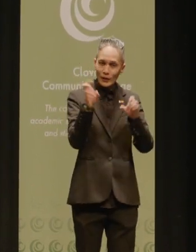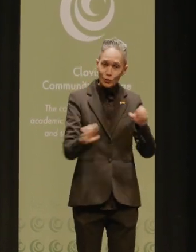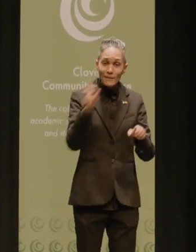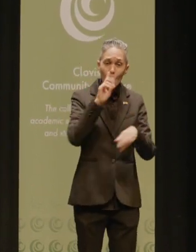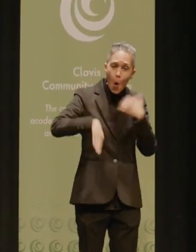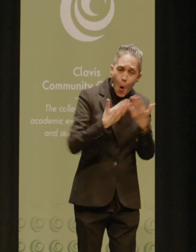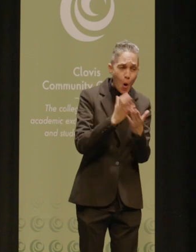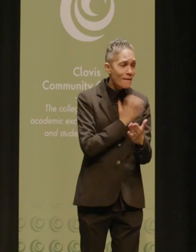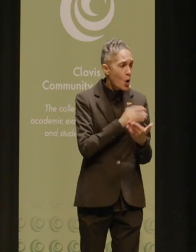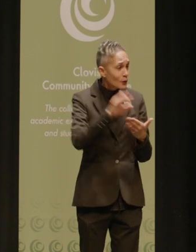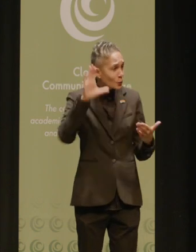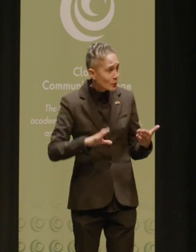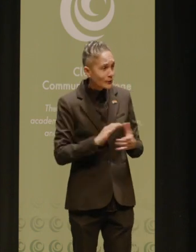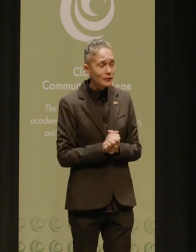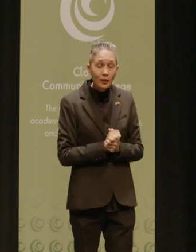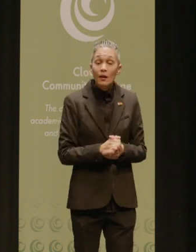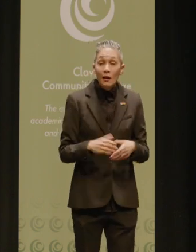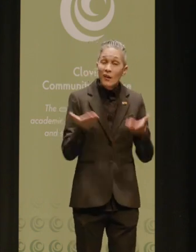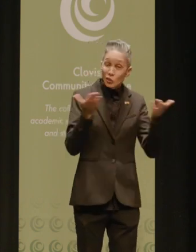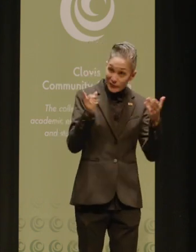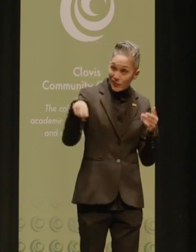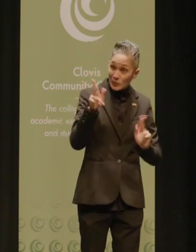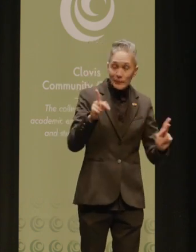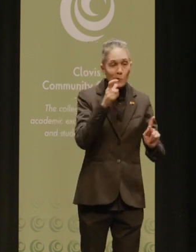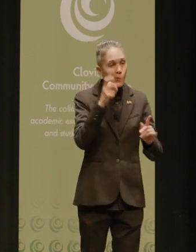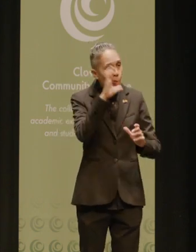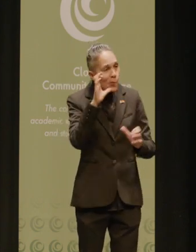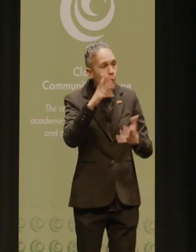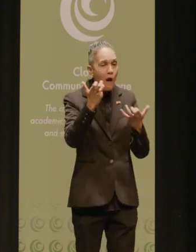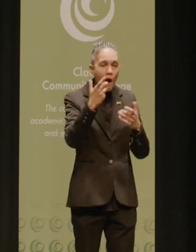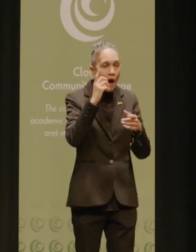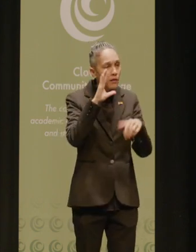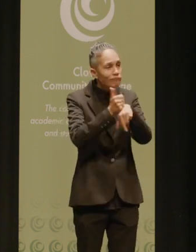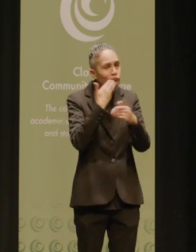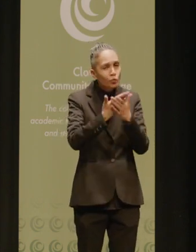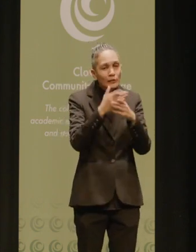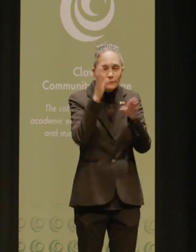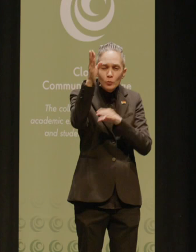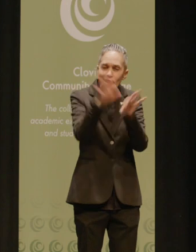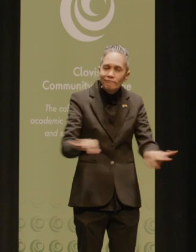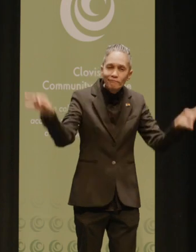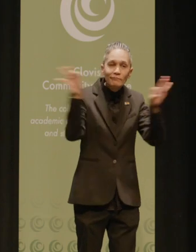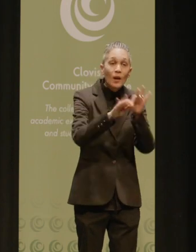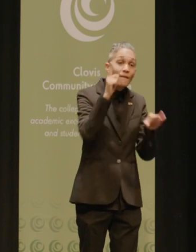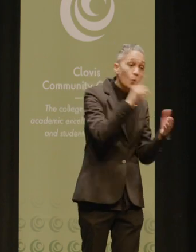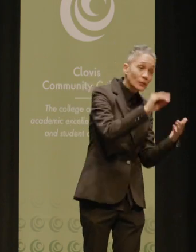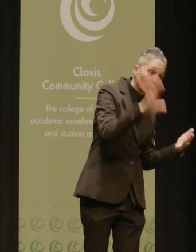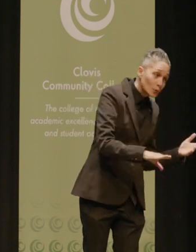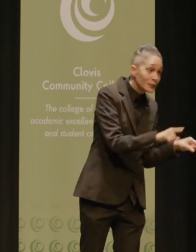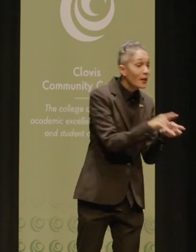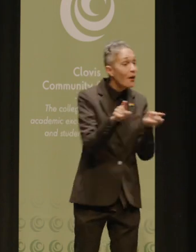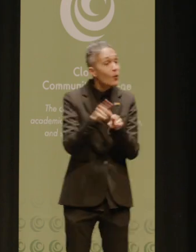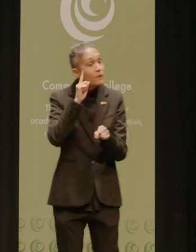our students, all the students you meet. Serving those who are seeking to learn and create their futures is so important, both for our students and